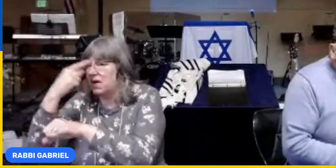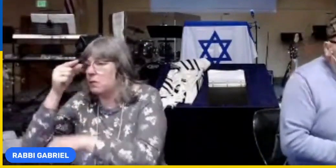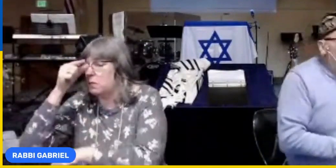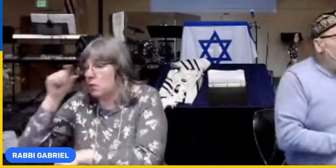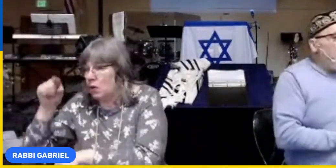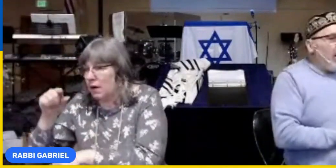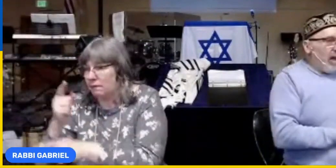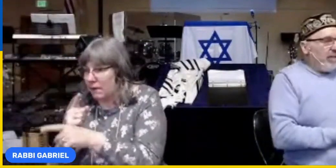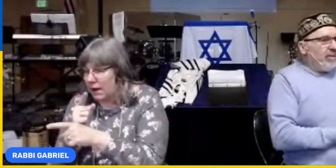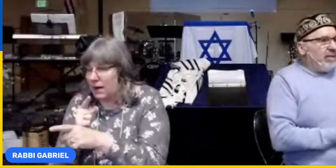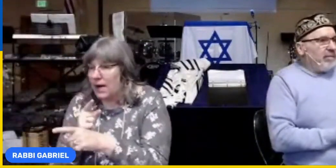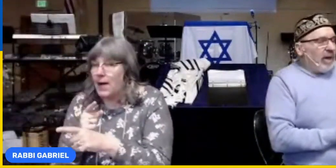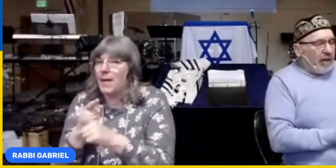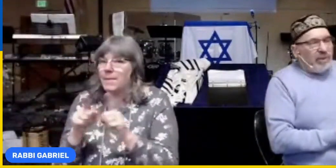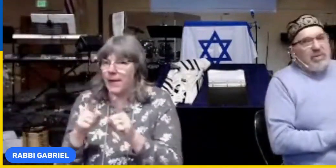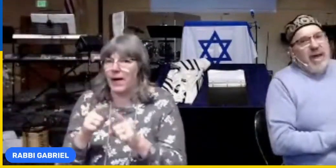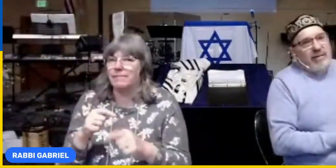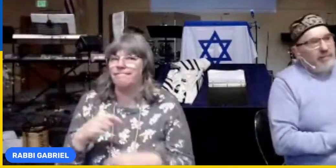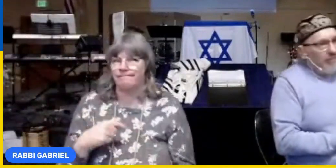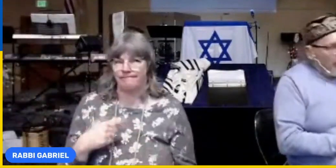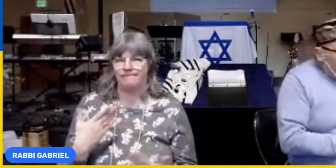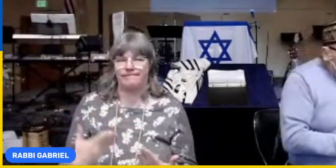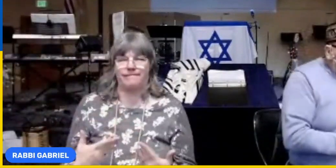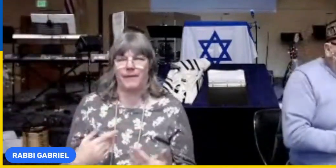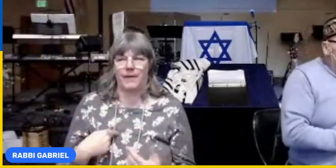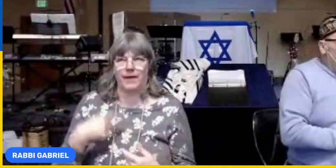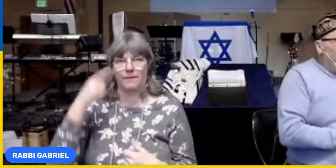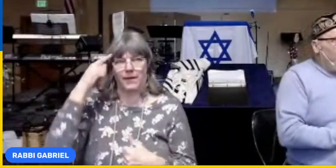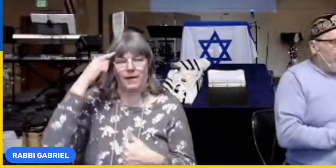identify Pharaoh in our lives. How do we do that?